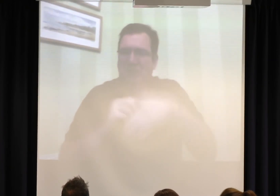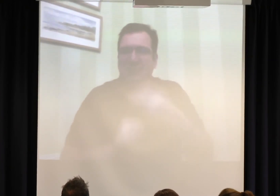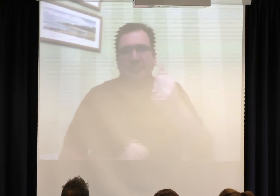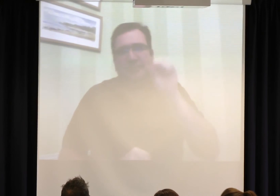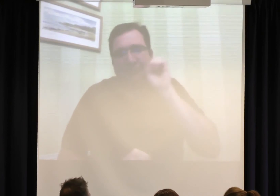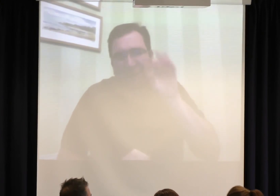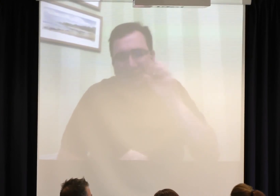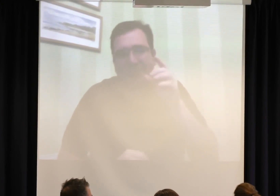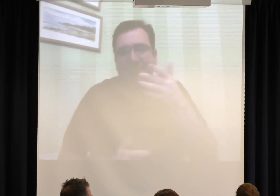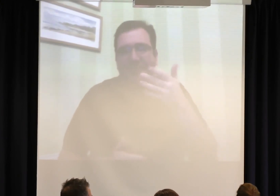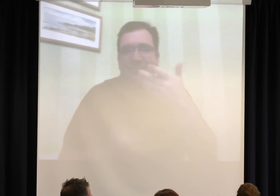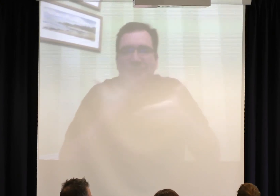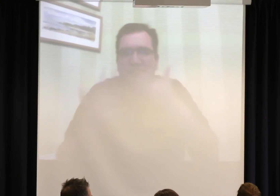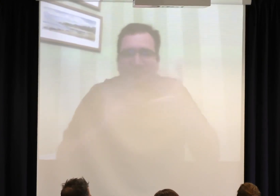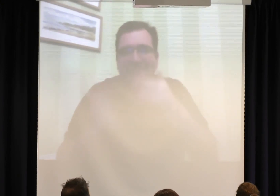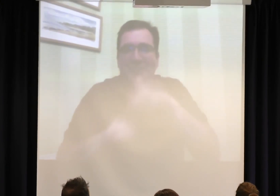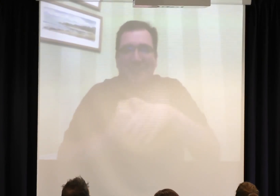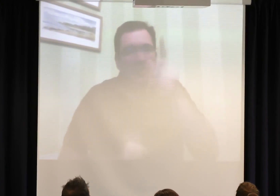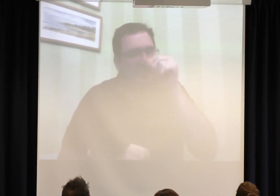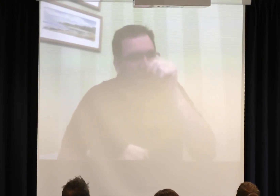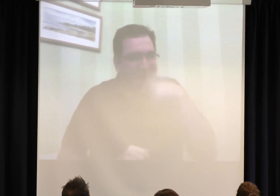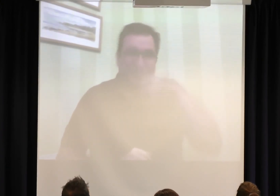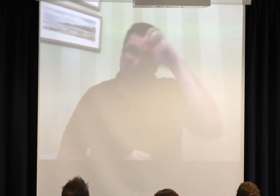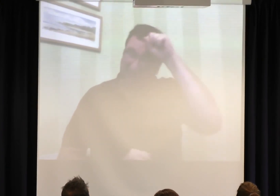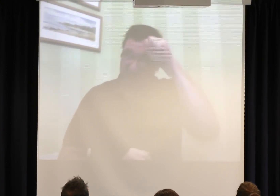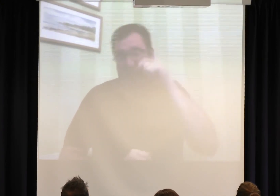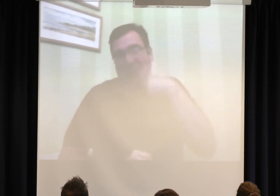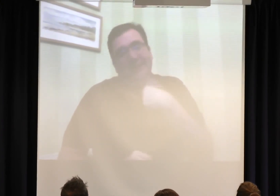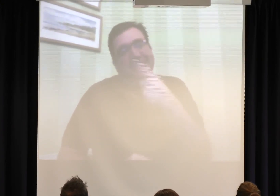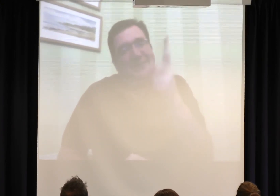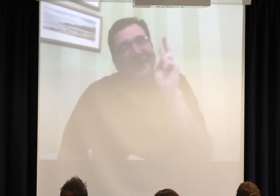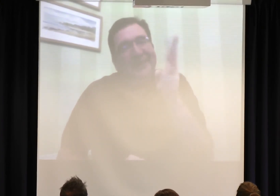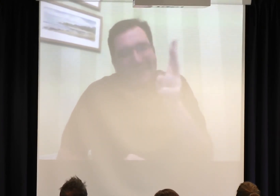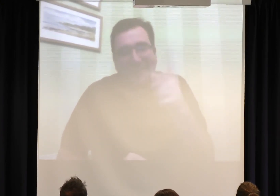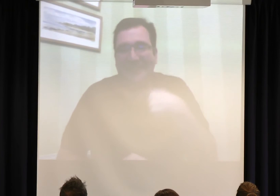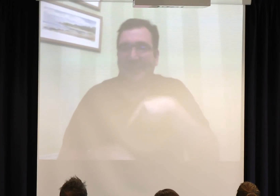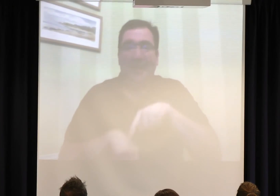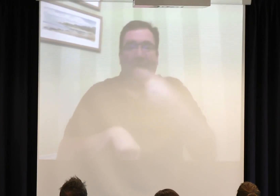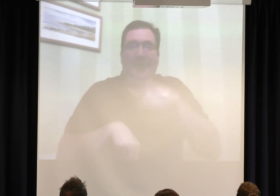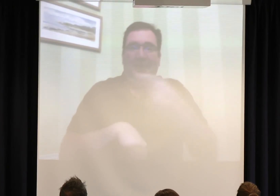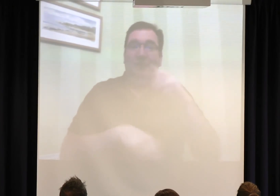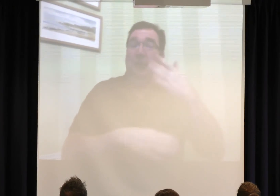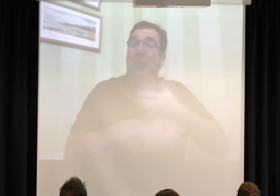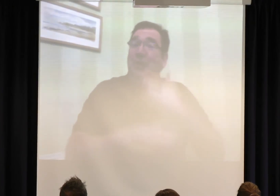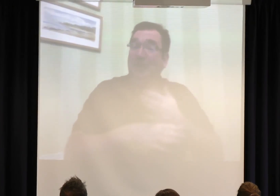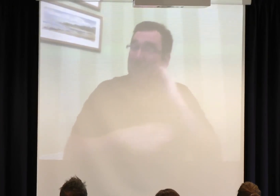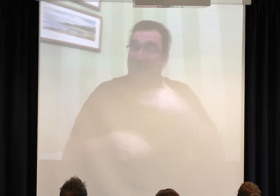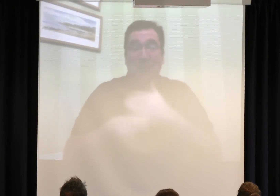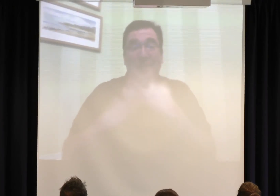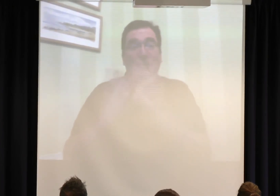life for deaf people. He also had a wonderful sense of humour and loved telling stories, and I've got to tell you this one again. I was running late